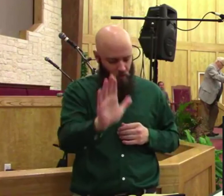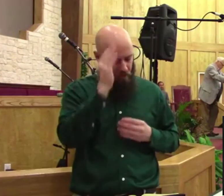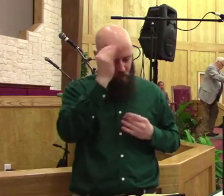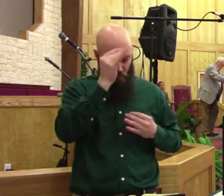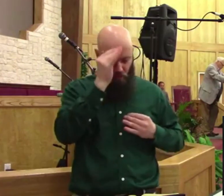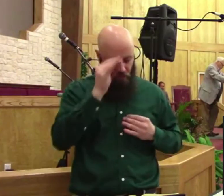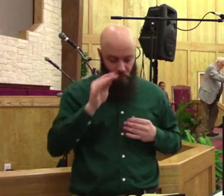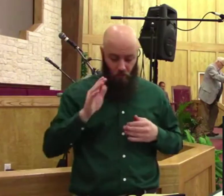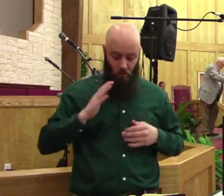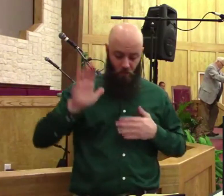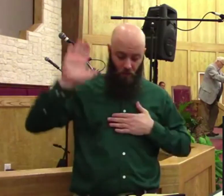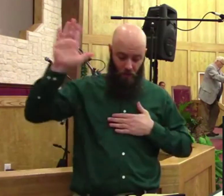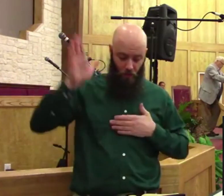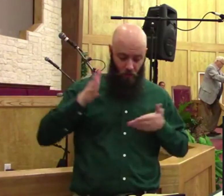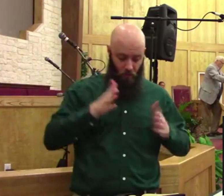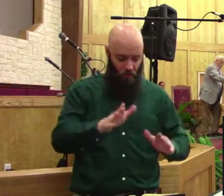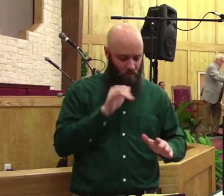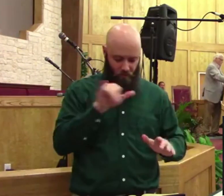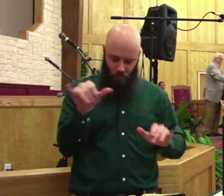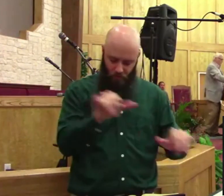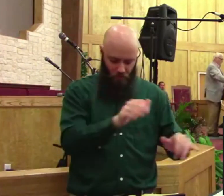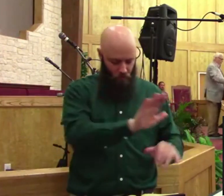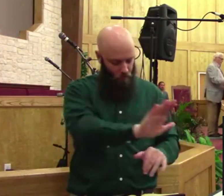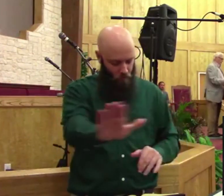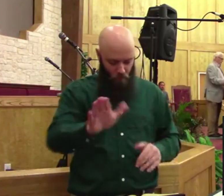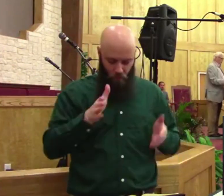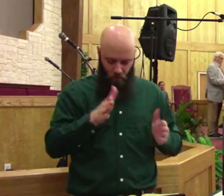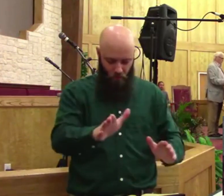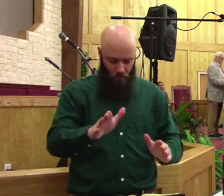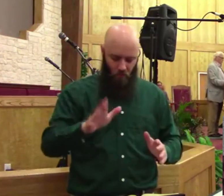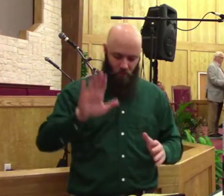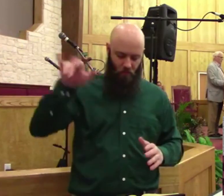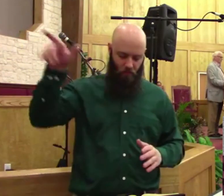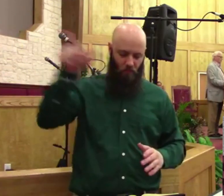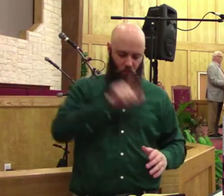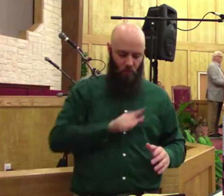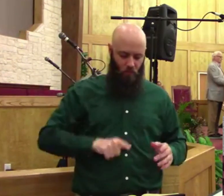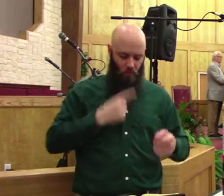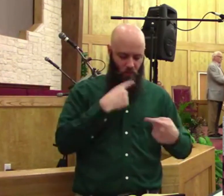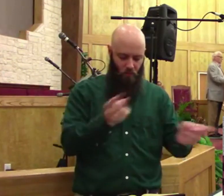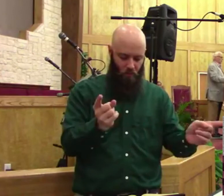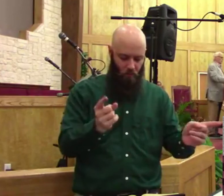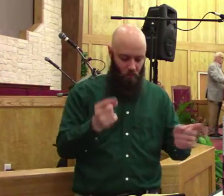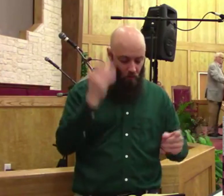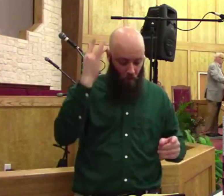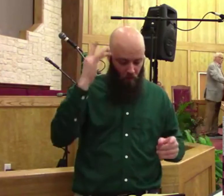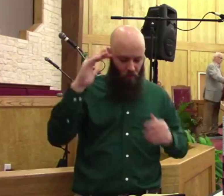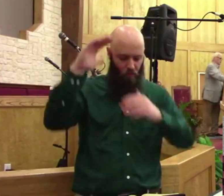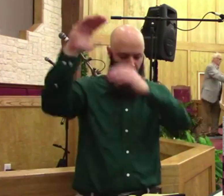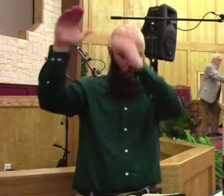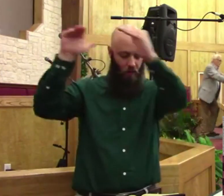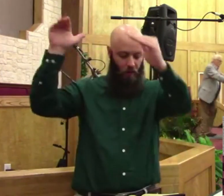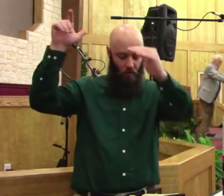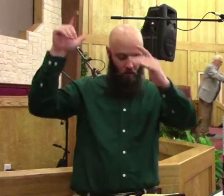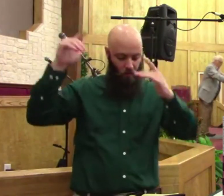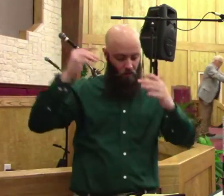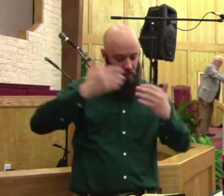thoughts than your thoughts. May God add his blessing to the reading and hearing of his holy word this morning. Let's